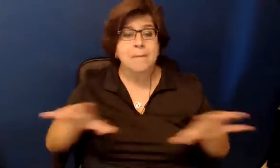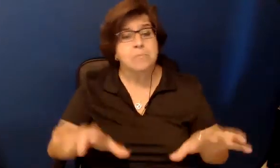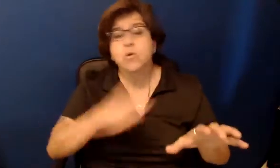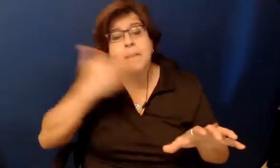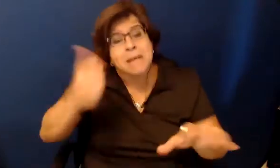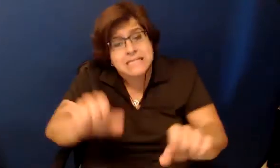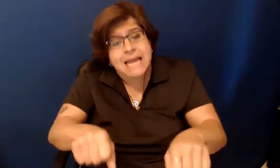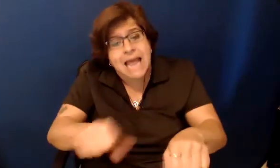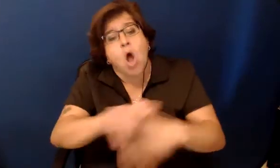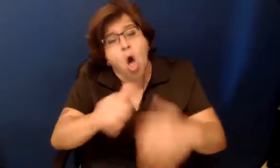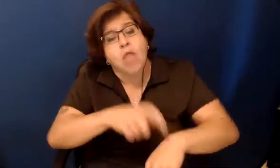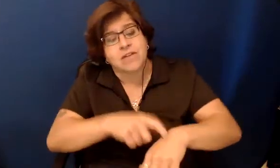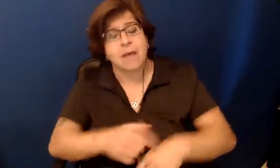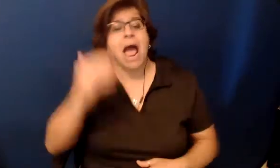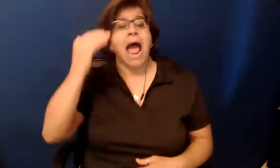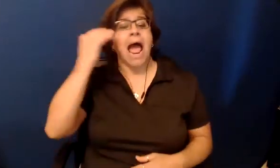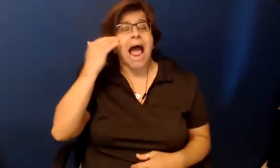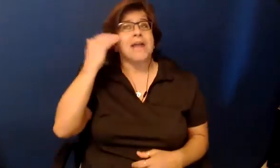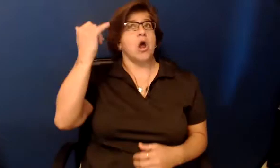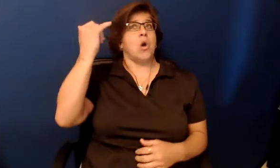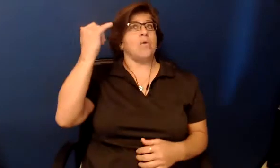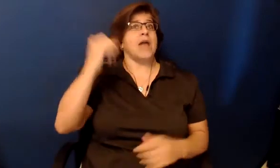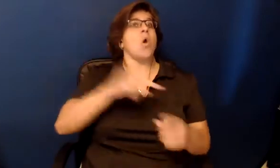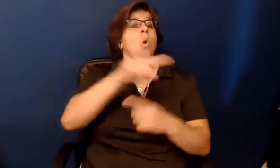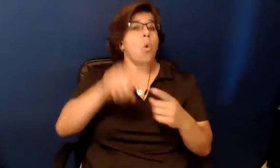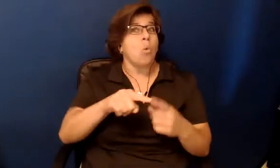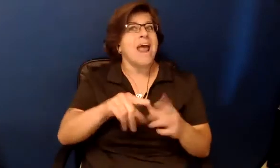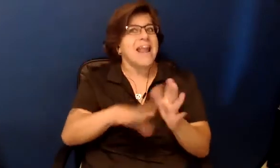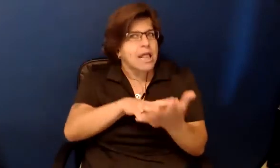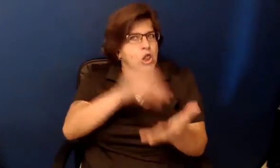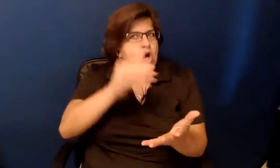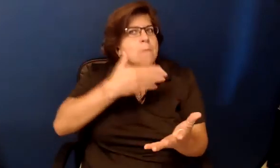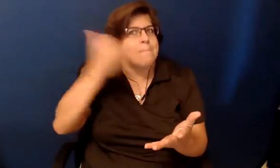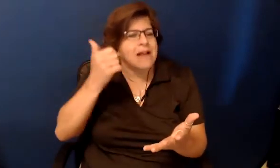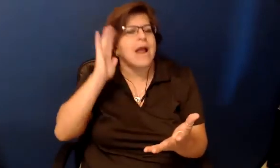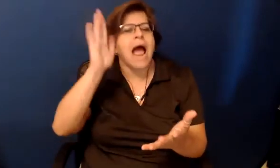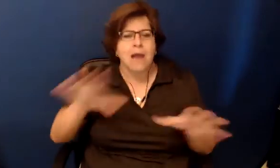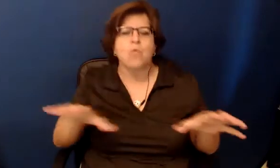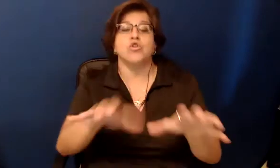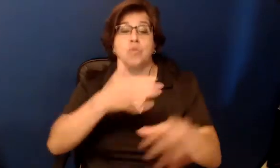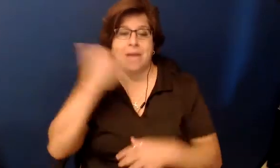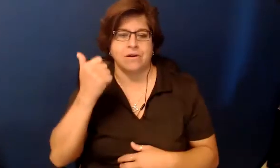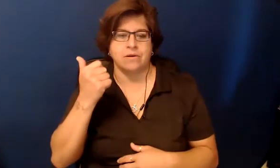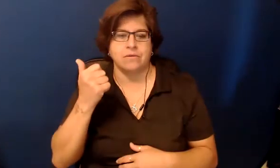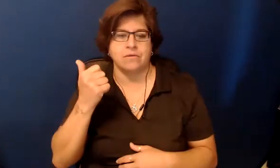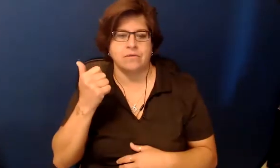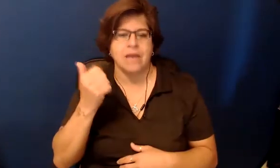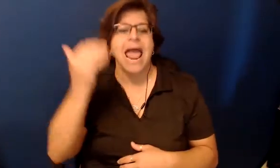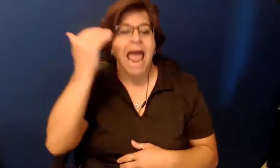level, because I'm doing the very best I can at all times. I know that when I know better, I will do better. And I'm only